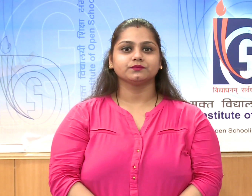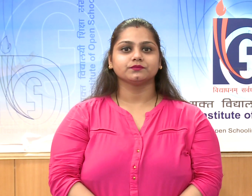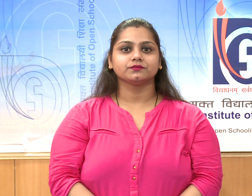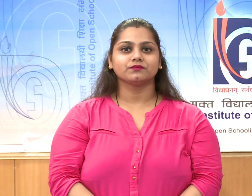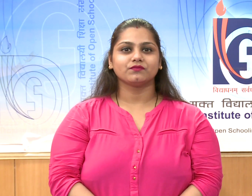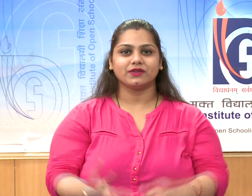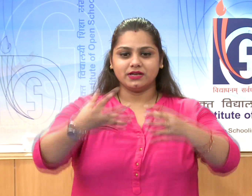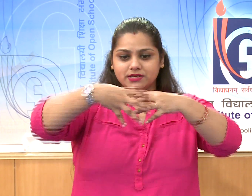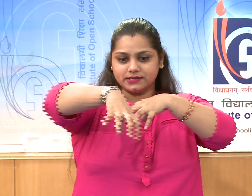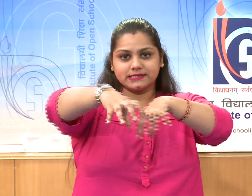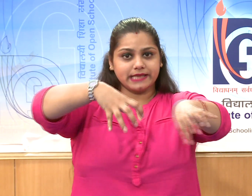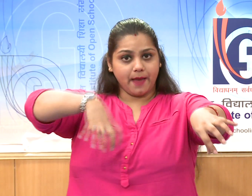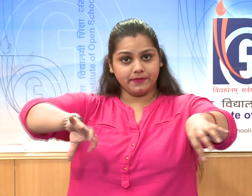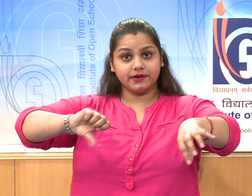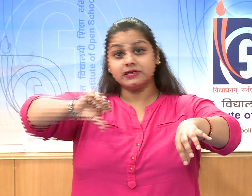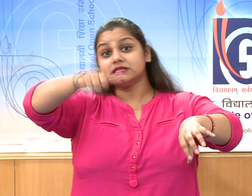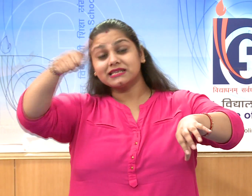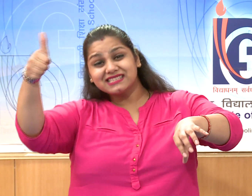separate successor states.